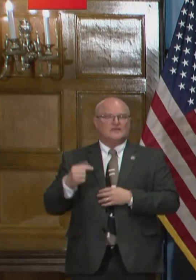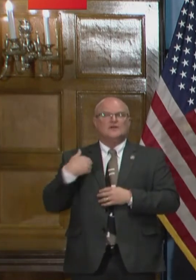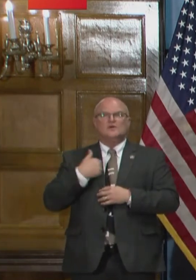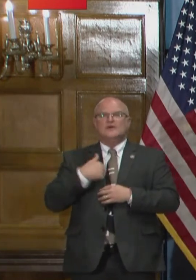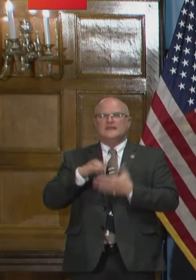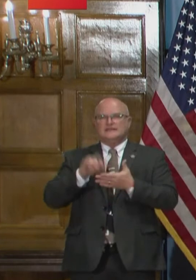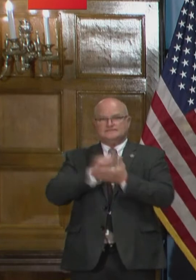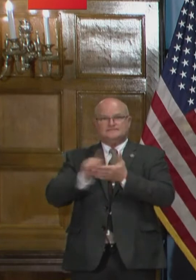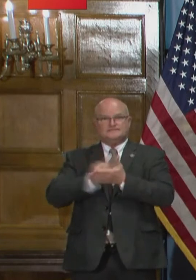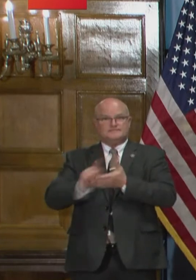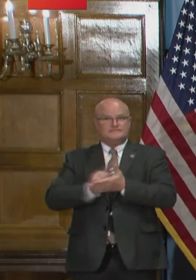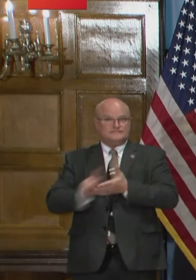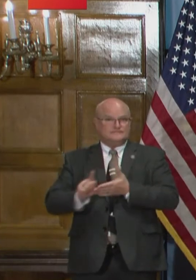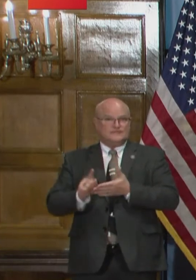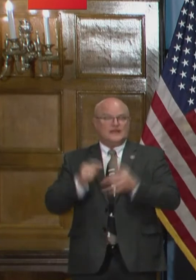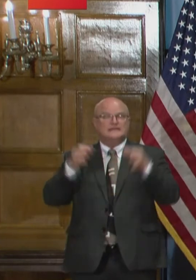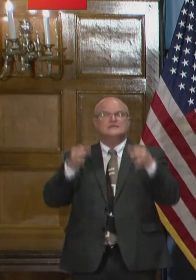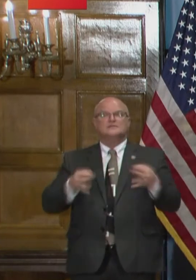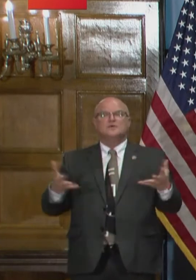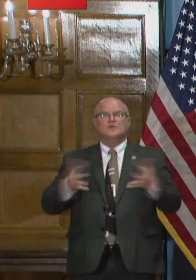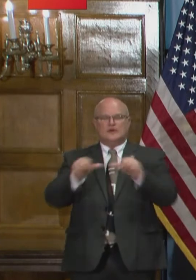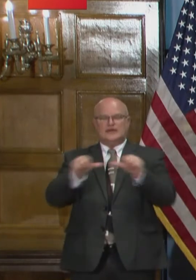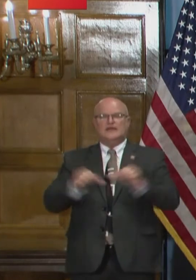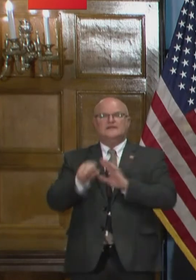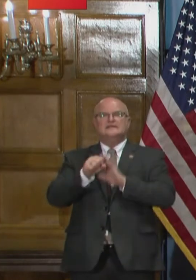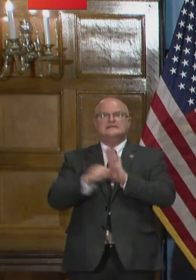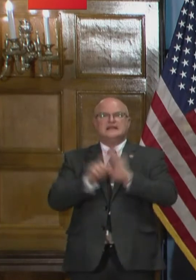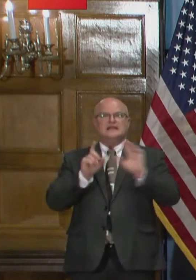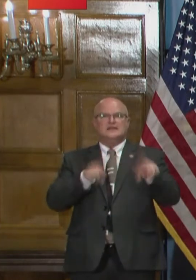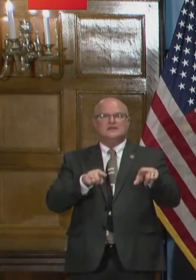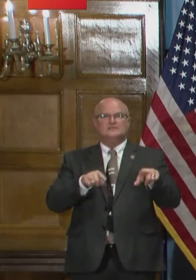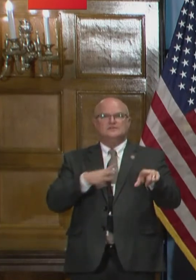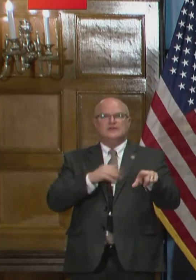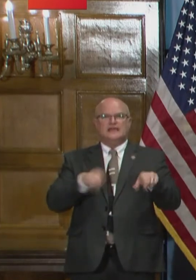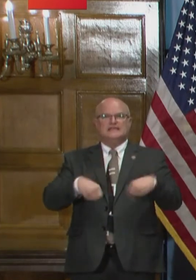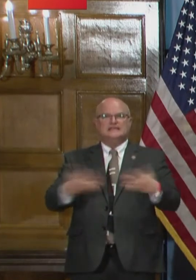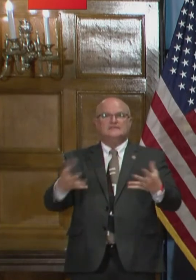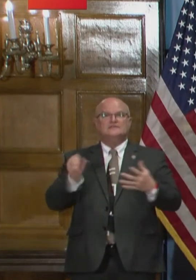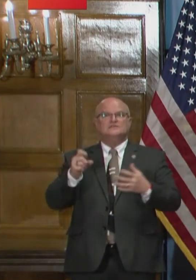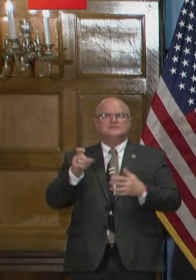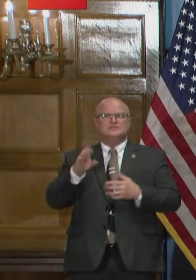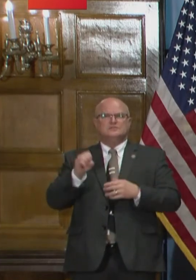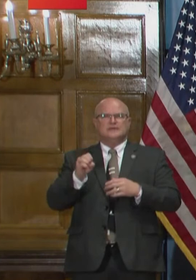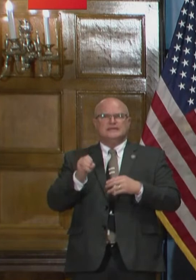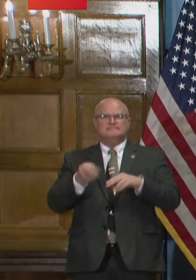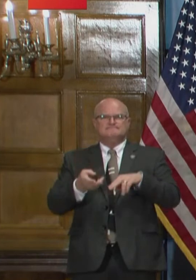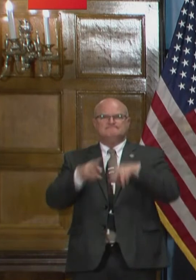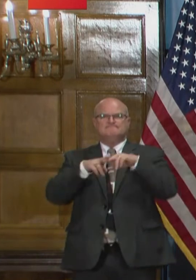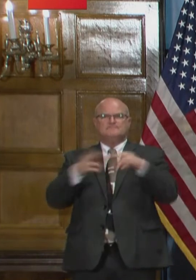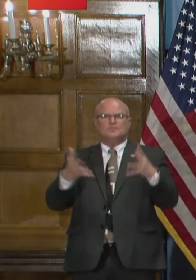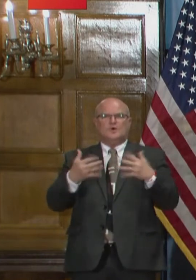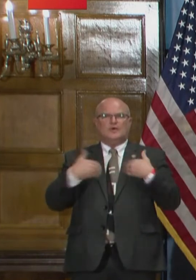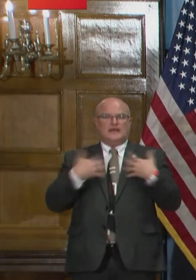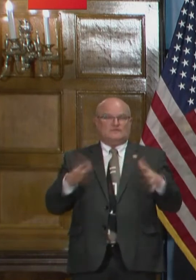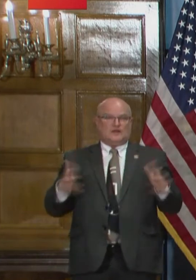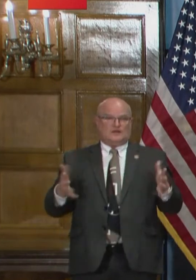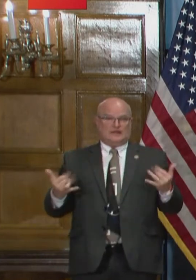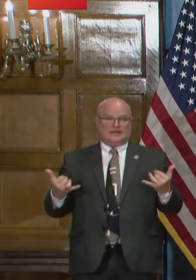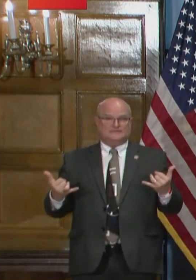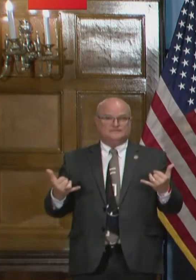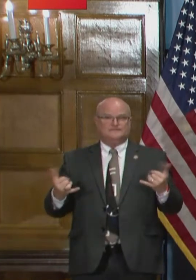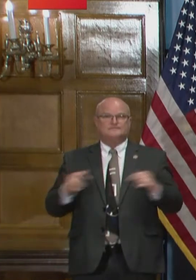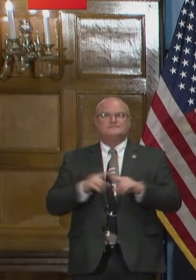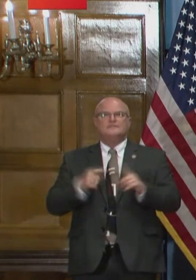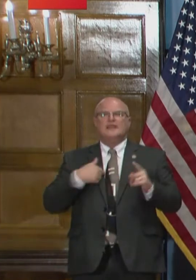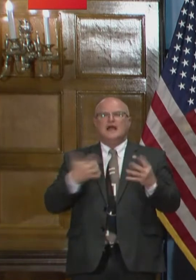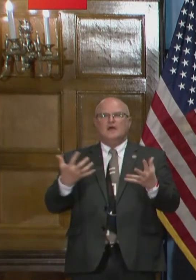that every week, and we determine what area of the state that it goes to and it's delivered there. So it should just be on top of what we have right now. But